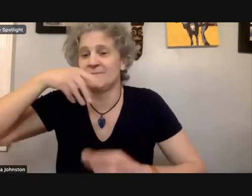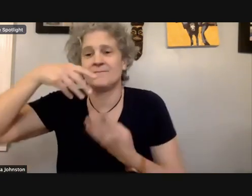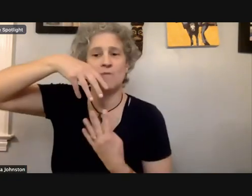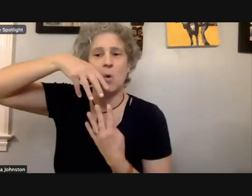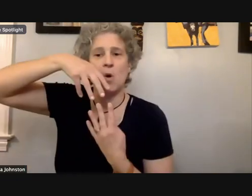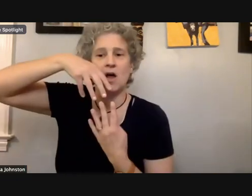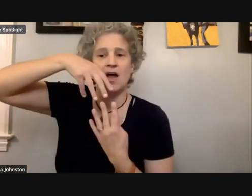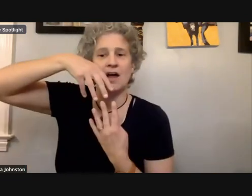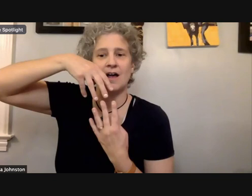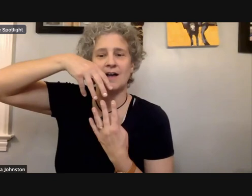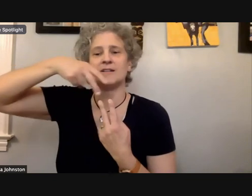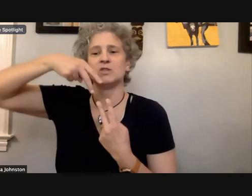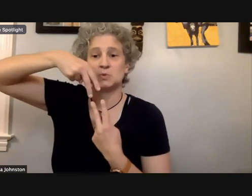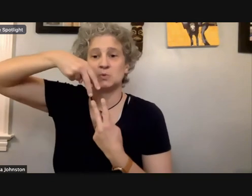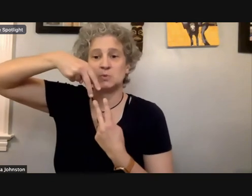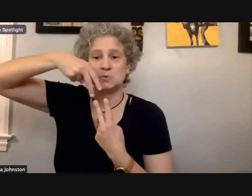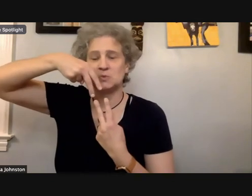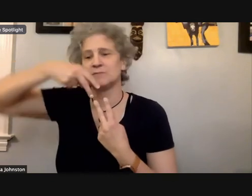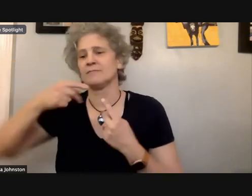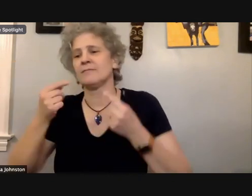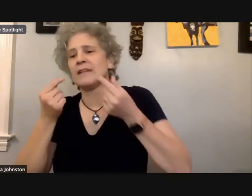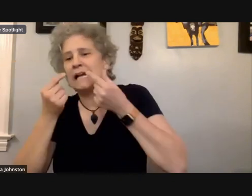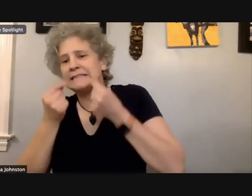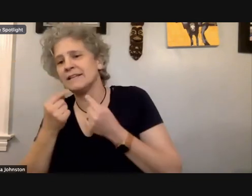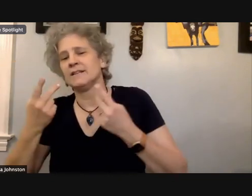not 2. What am I doing?